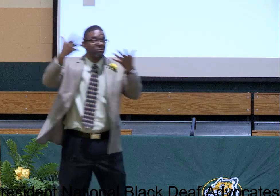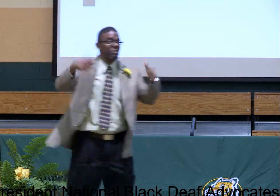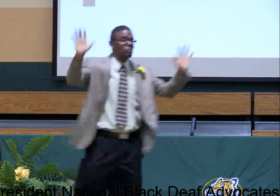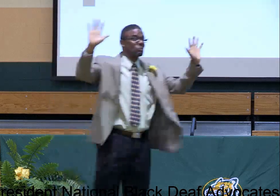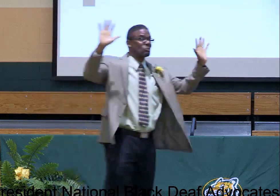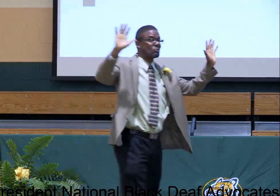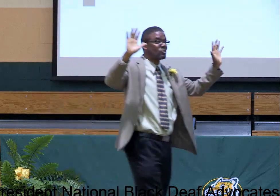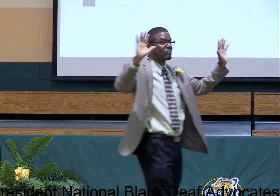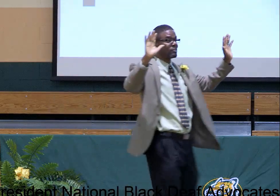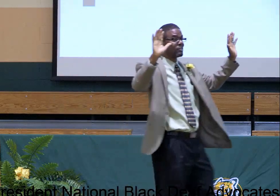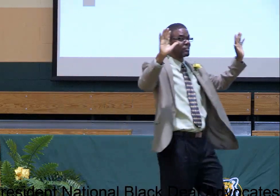graduated, okay?